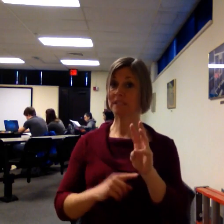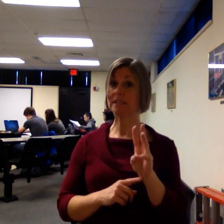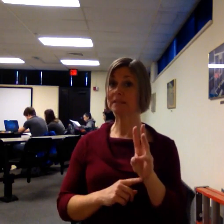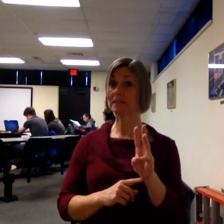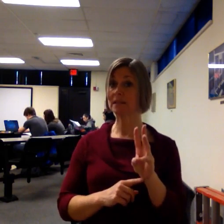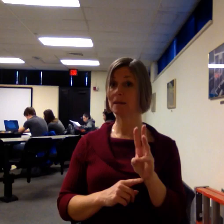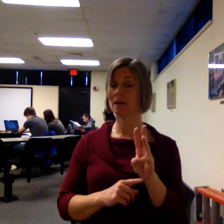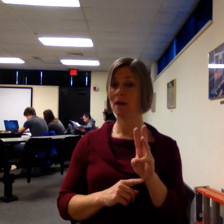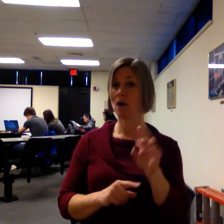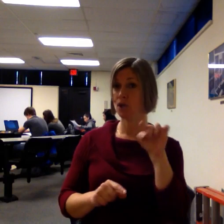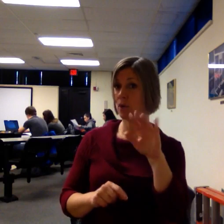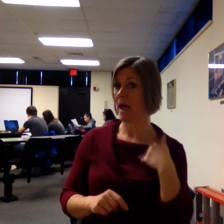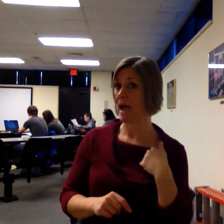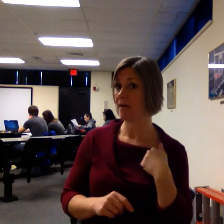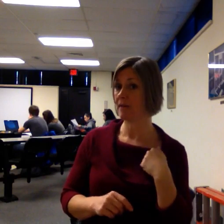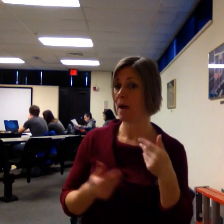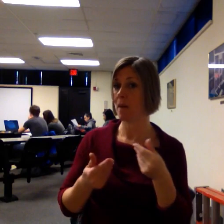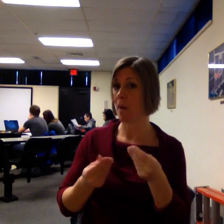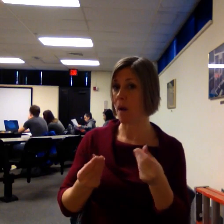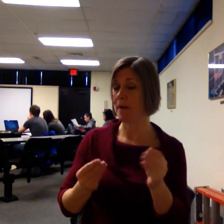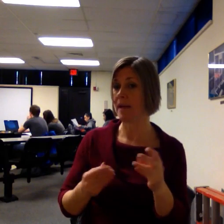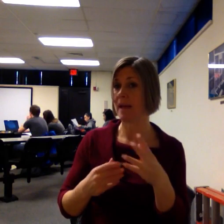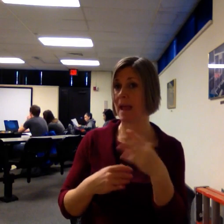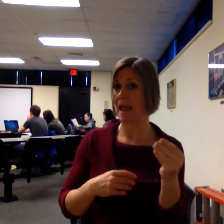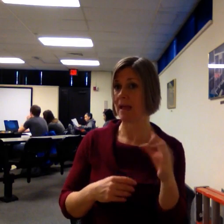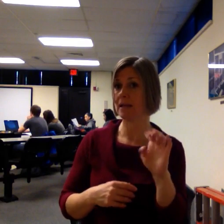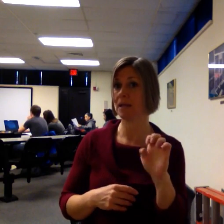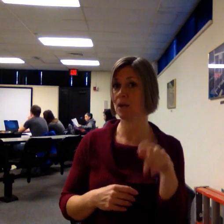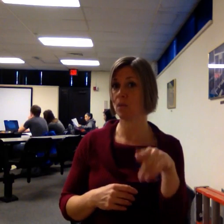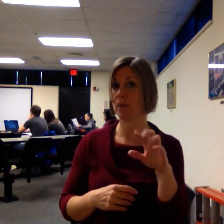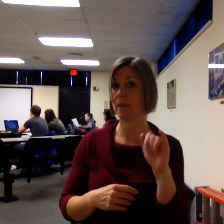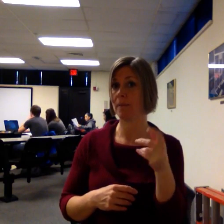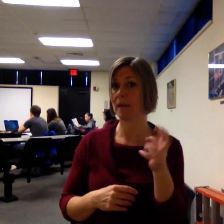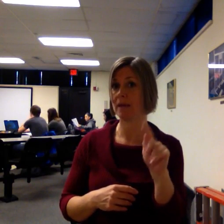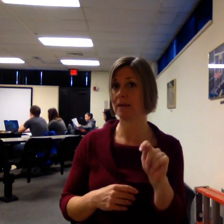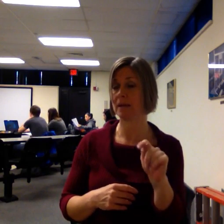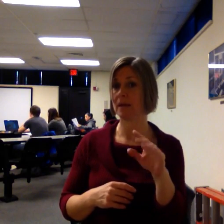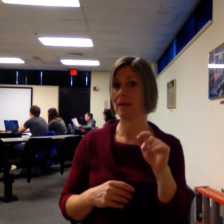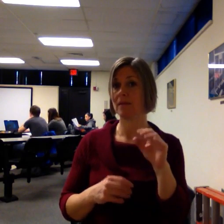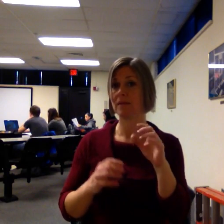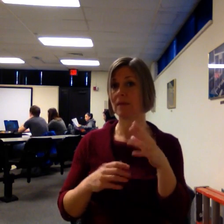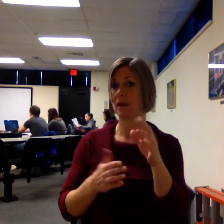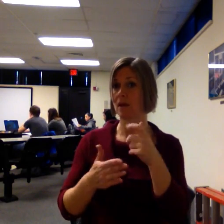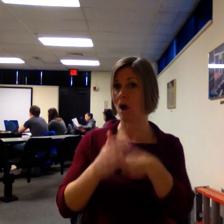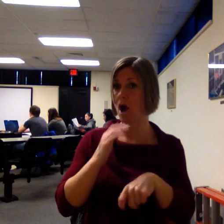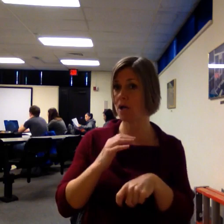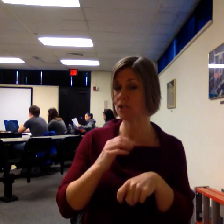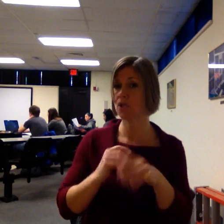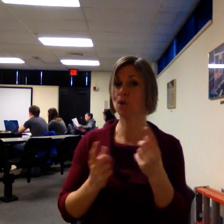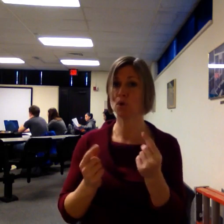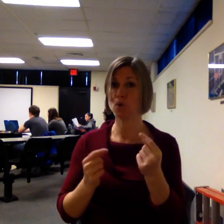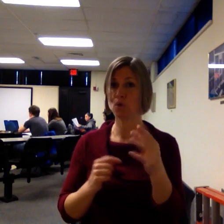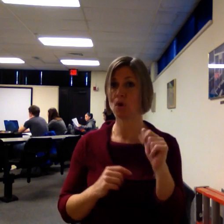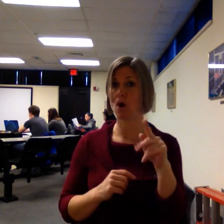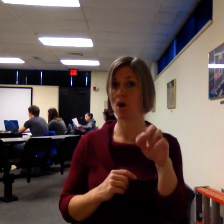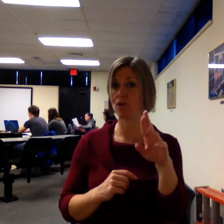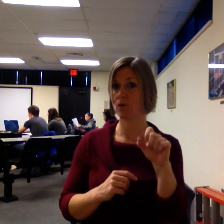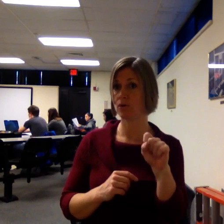have property and equipment at cost. So you can do the author's version, and then you have